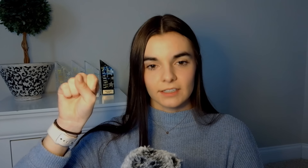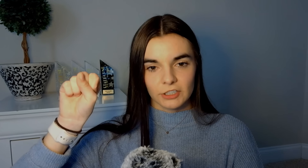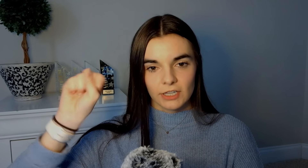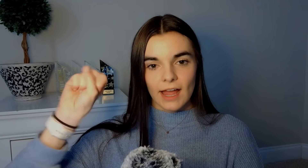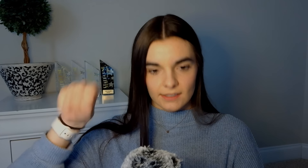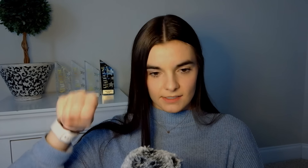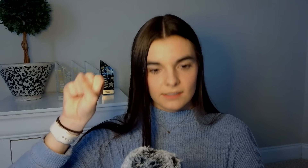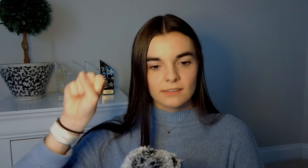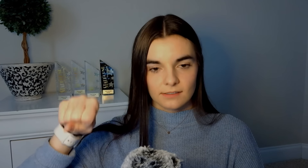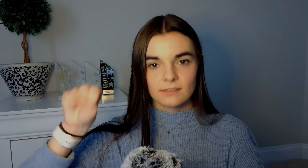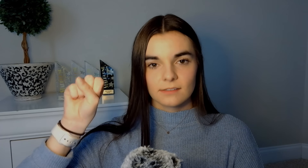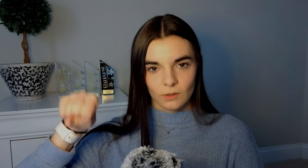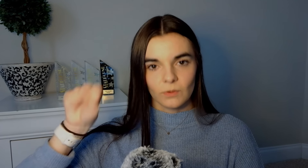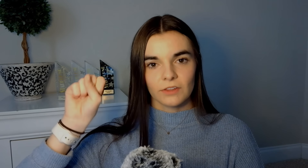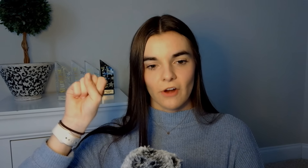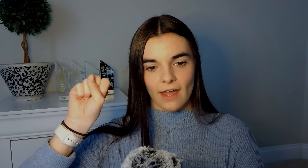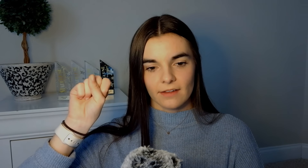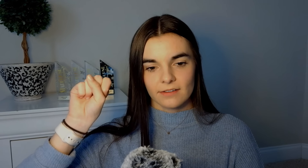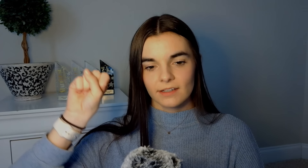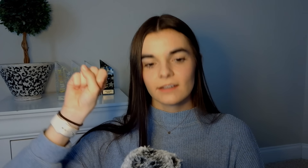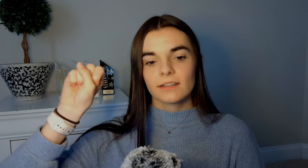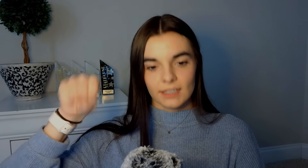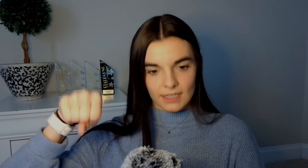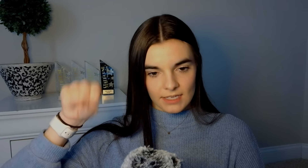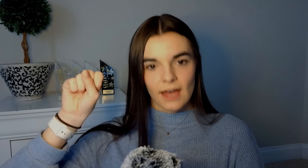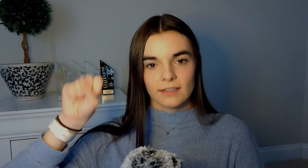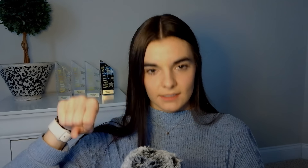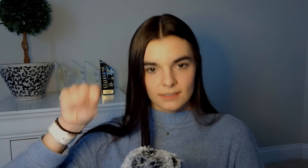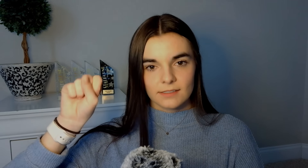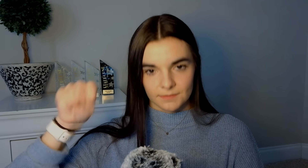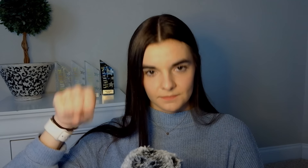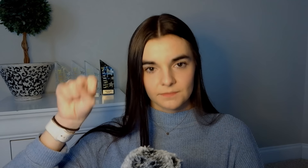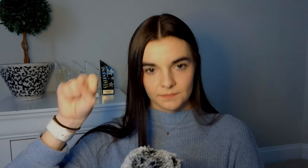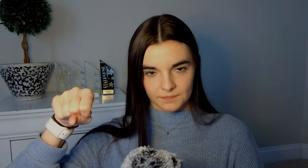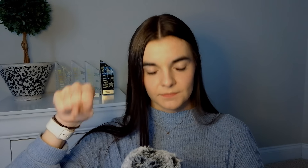your S with your head. Yes.